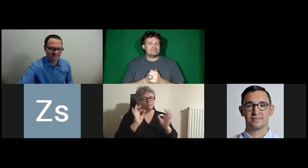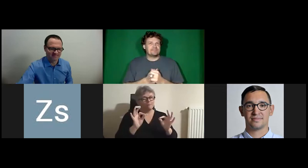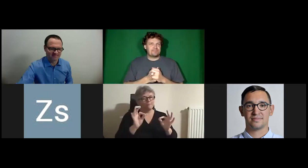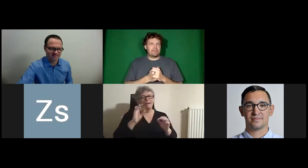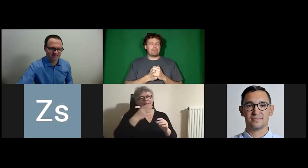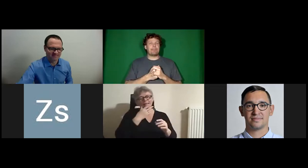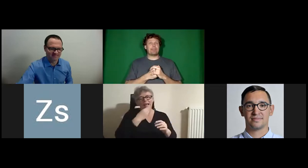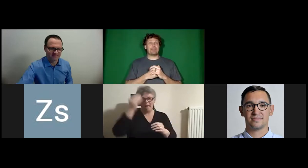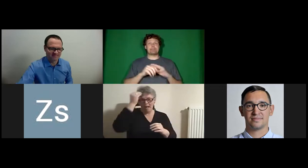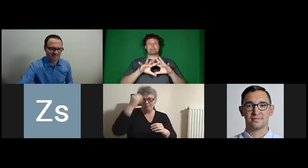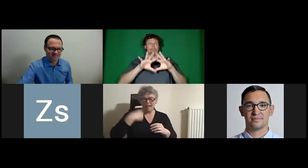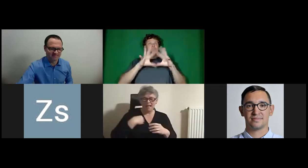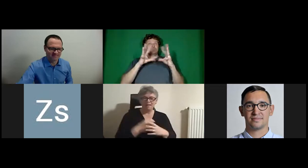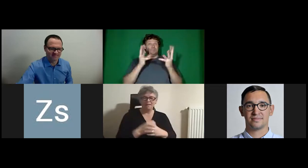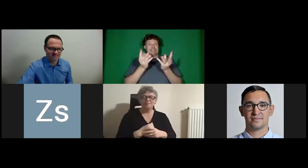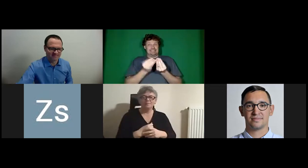That was a really great memory.